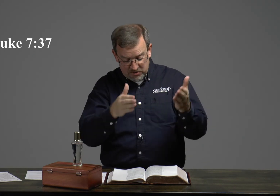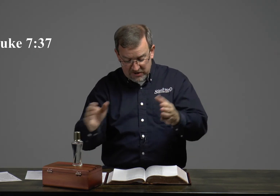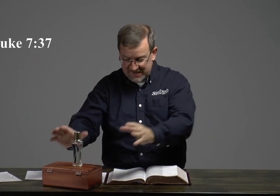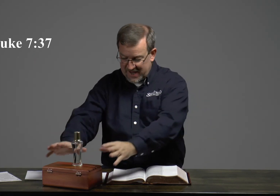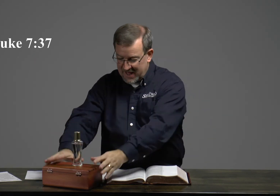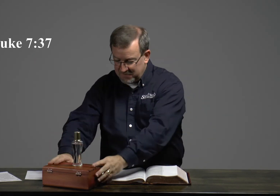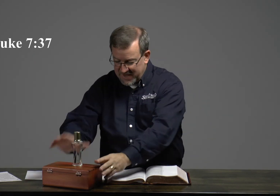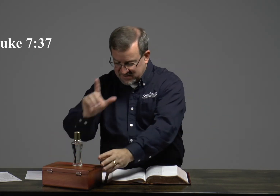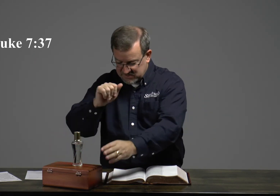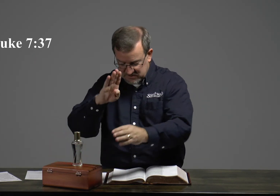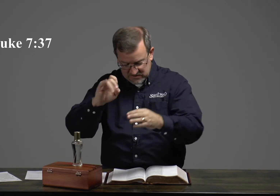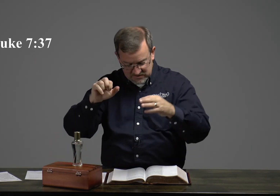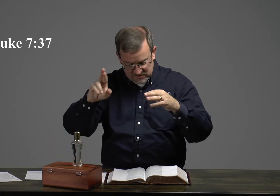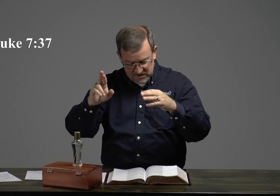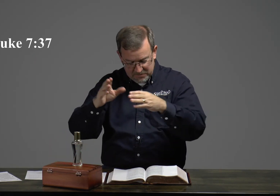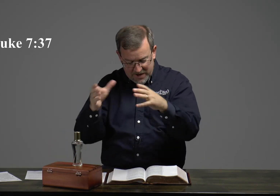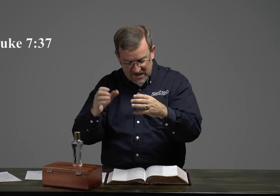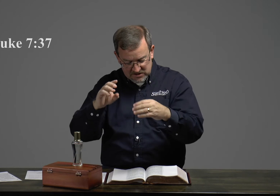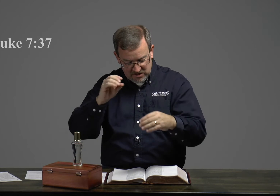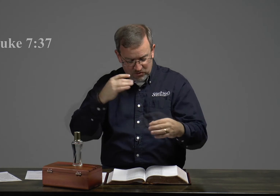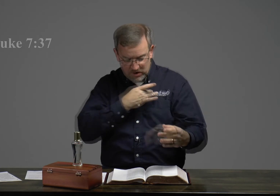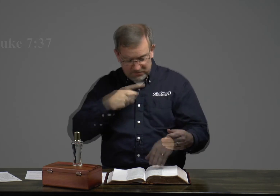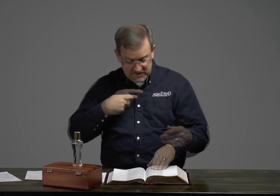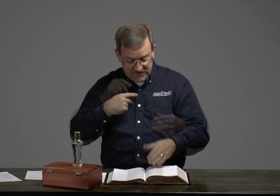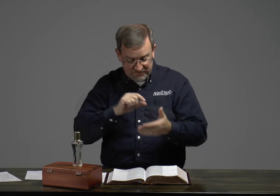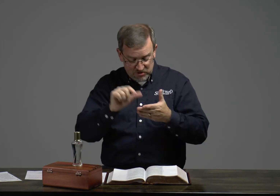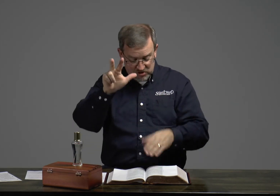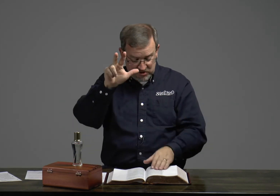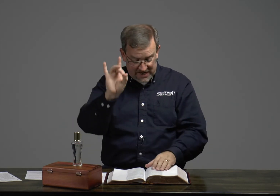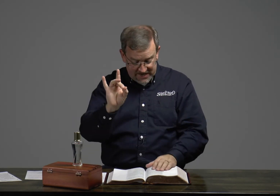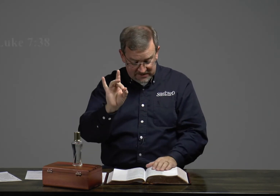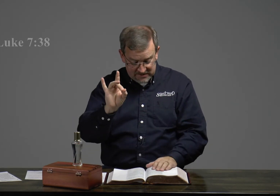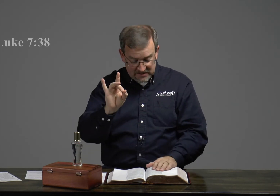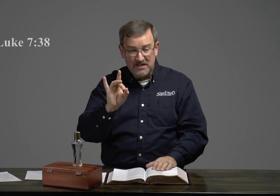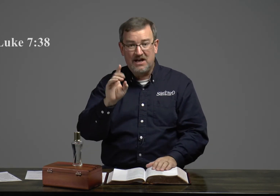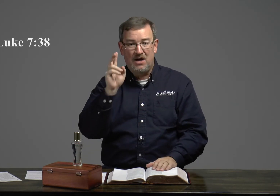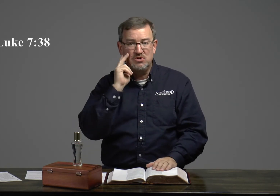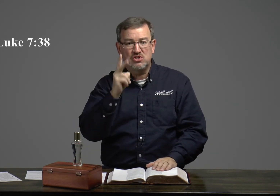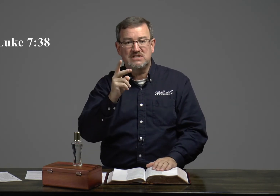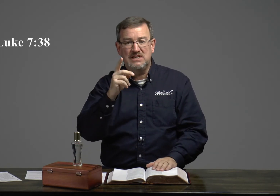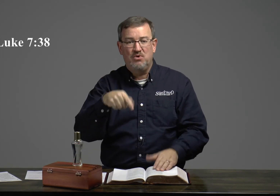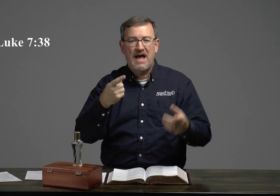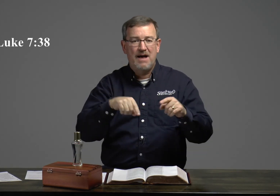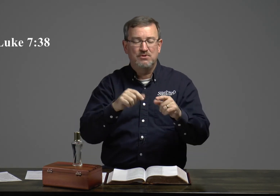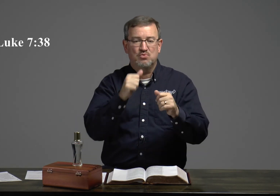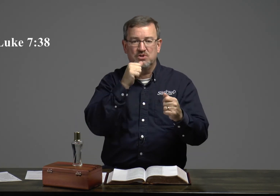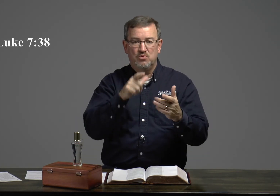brought an alabaster box of ointment. Verse 38. Now, I want you to see what happens with the